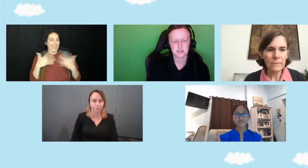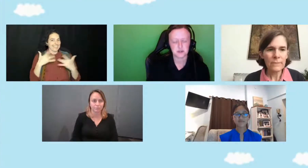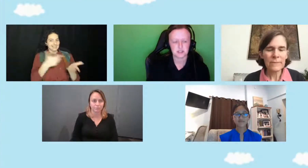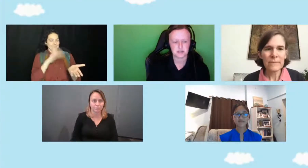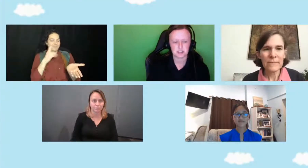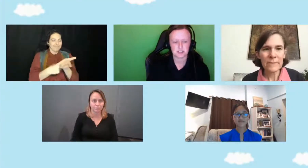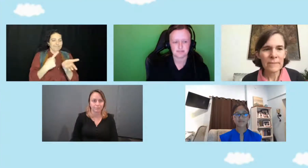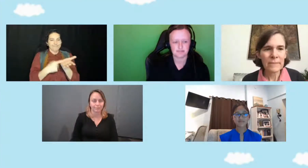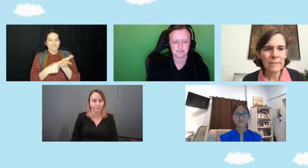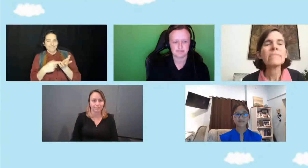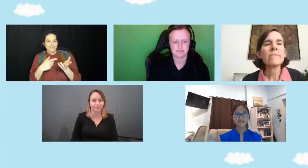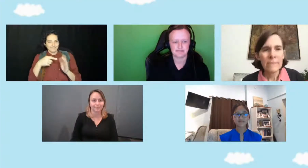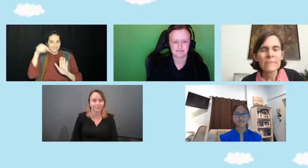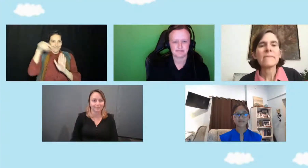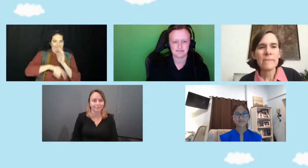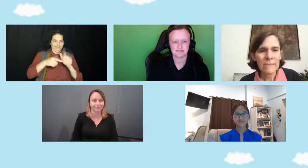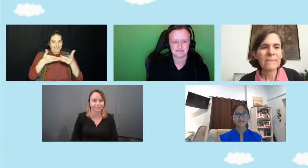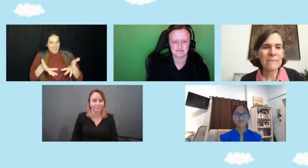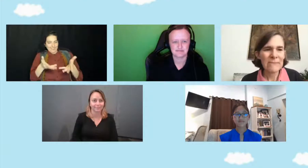experiences are so similar.